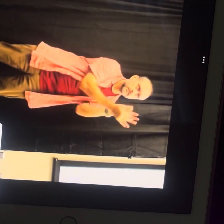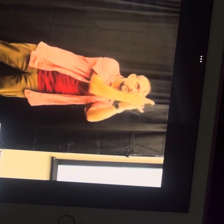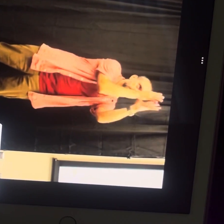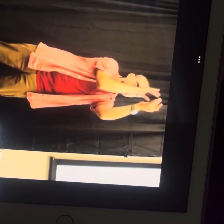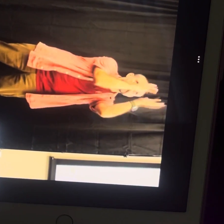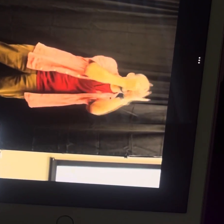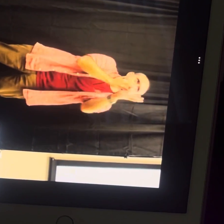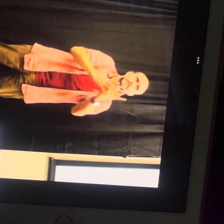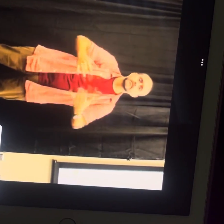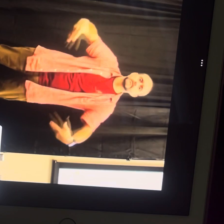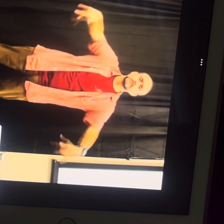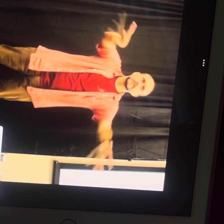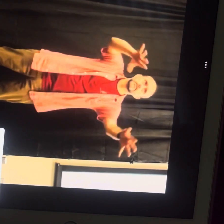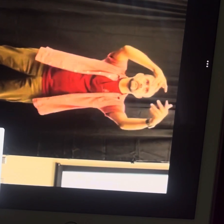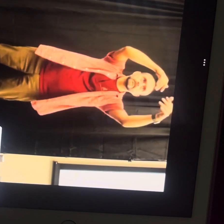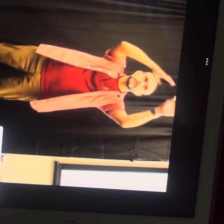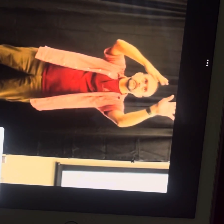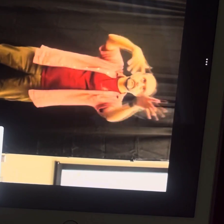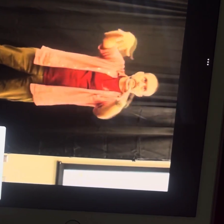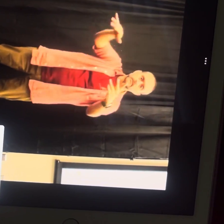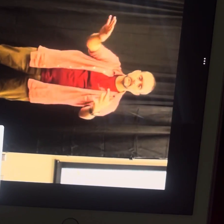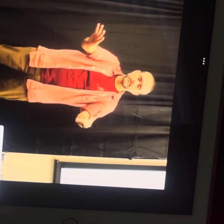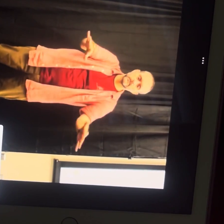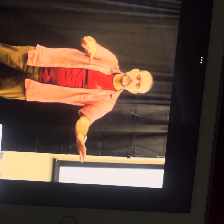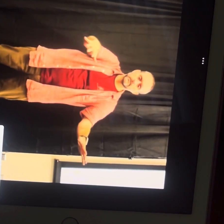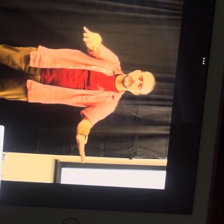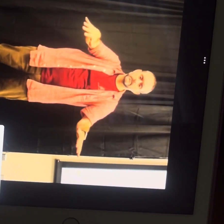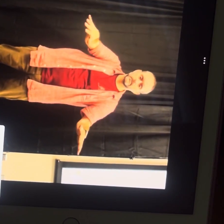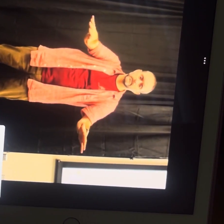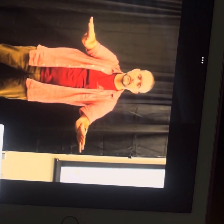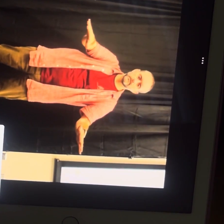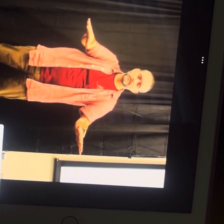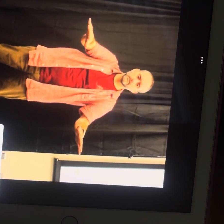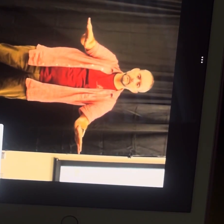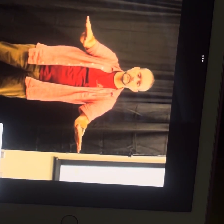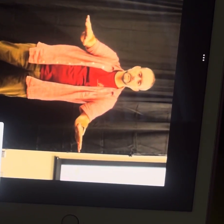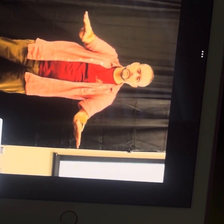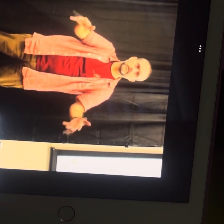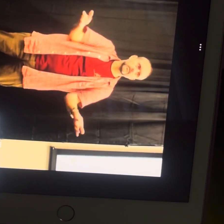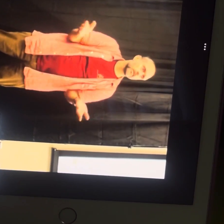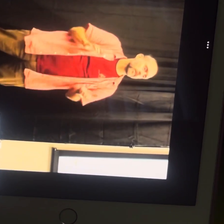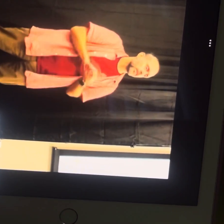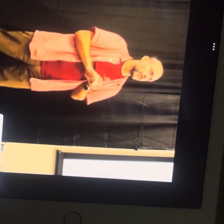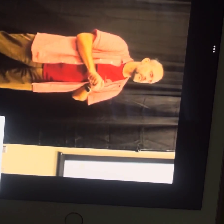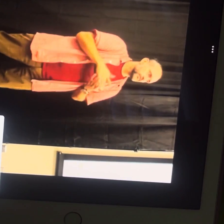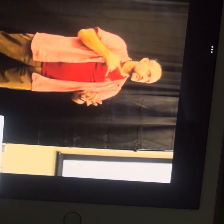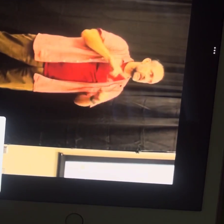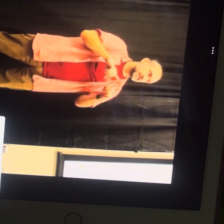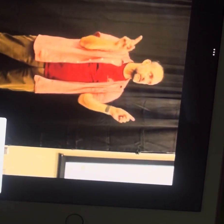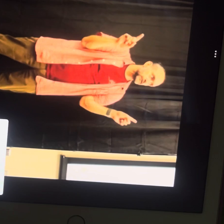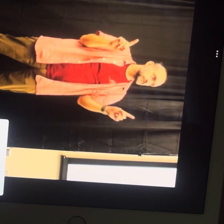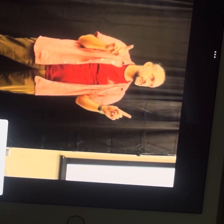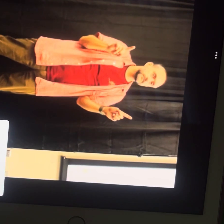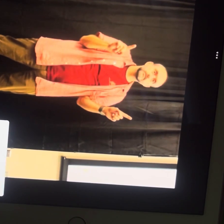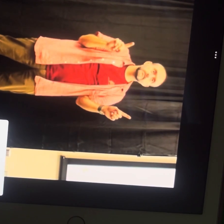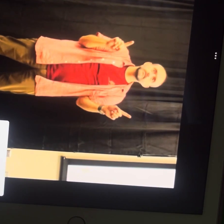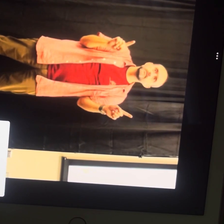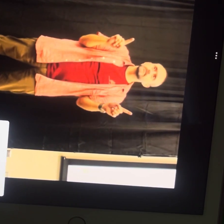this time he doesn't use any facial expression or body movement and just moves his hands in the way. So anyways, you guys all see